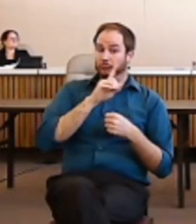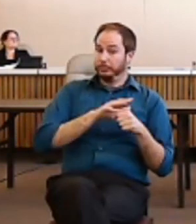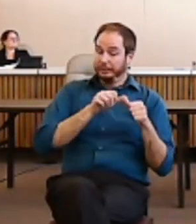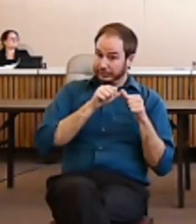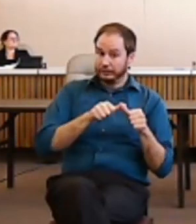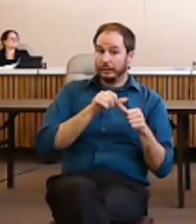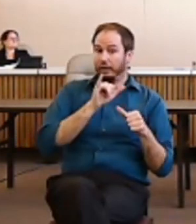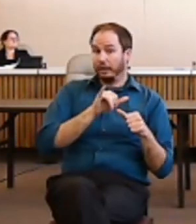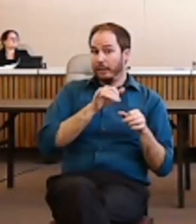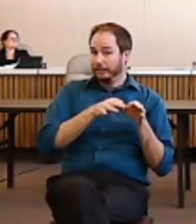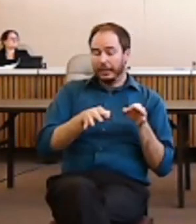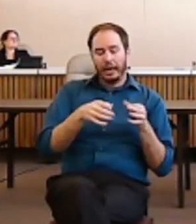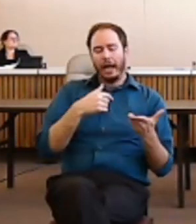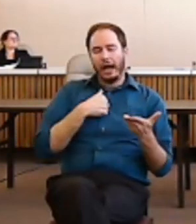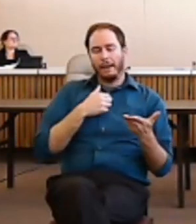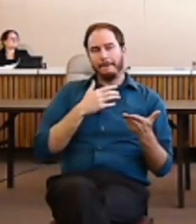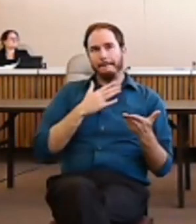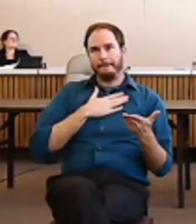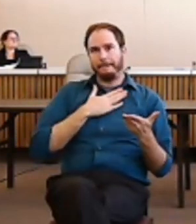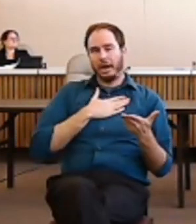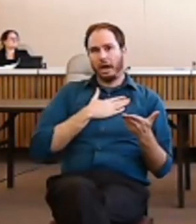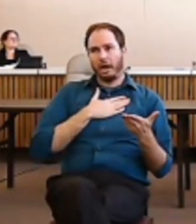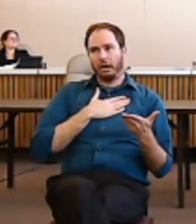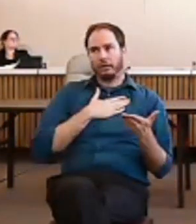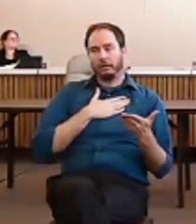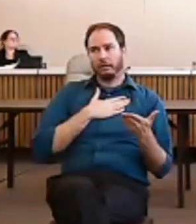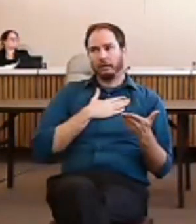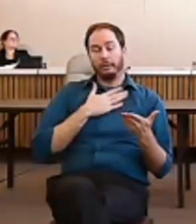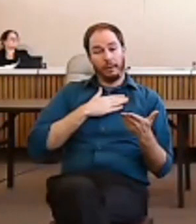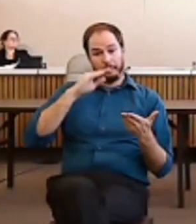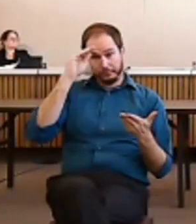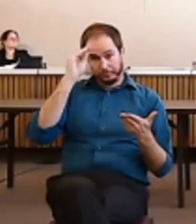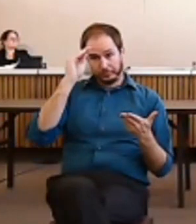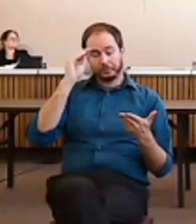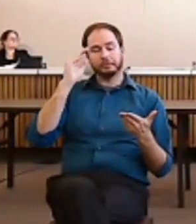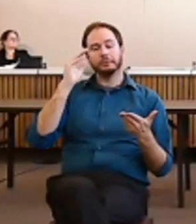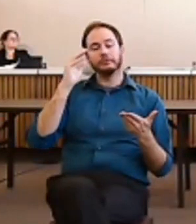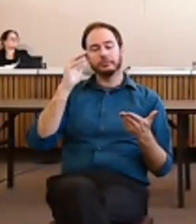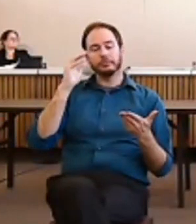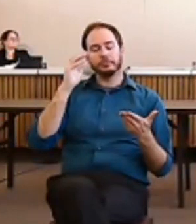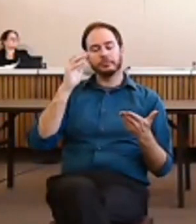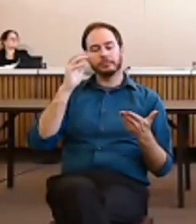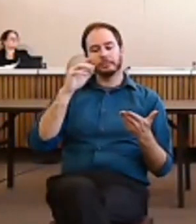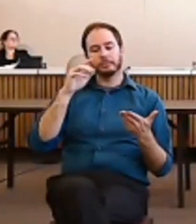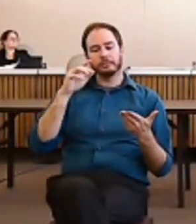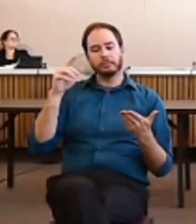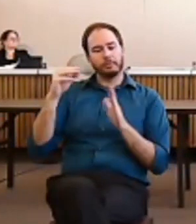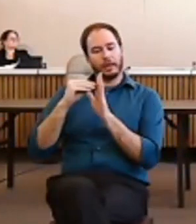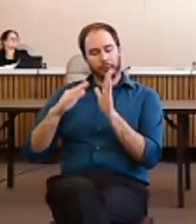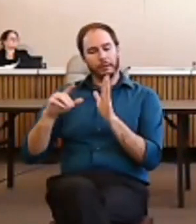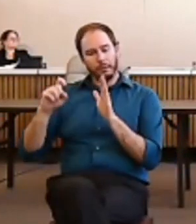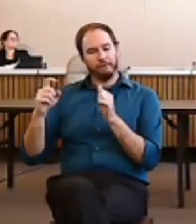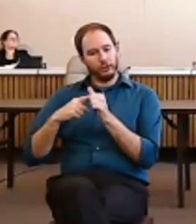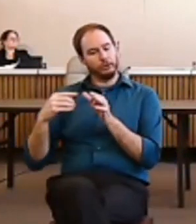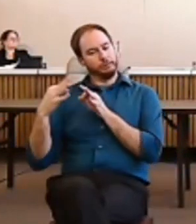I have a hard time basically taking it without having the applicants have a chance to